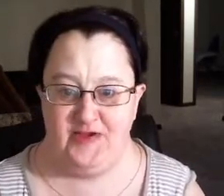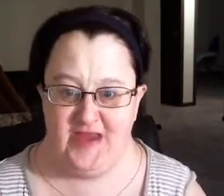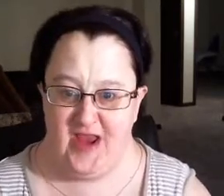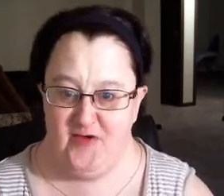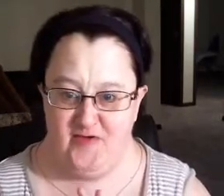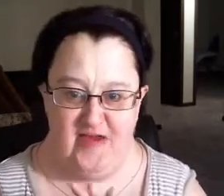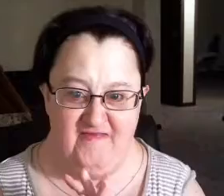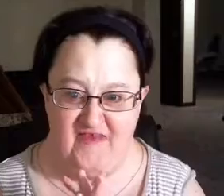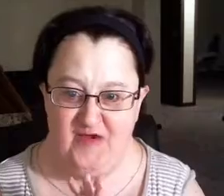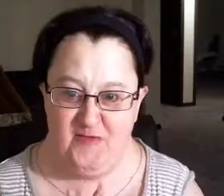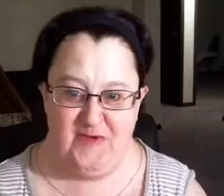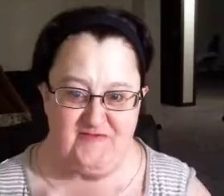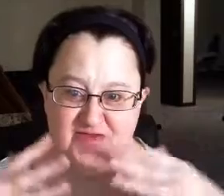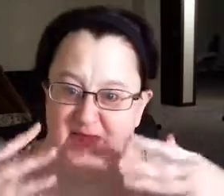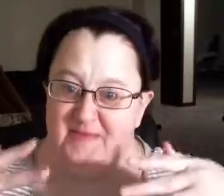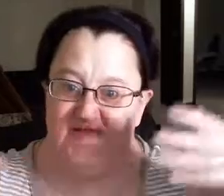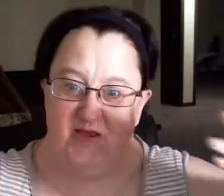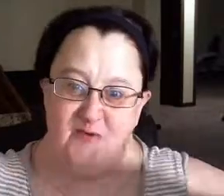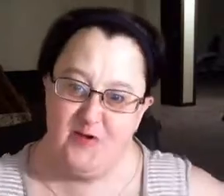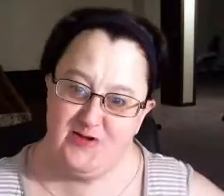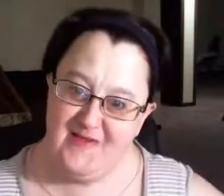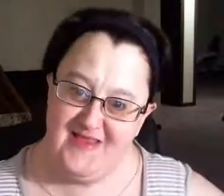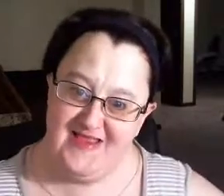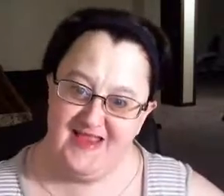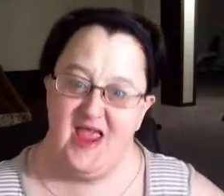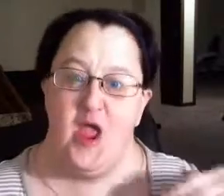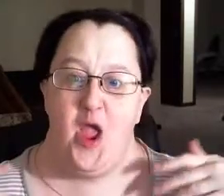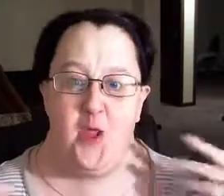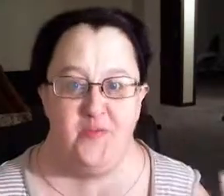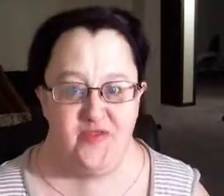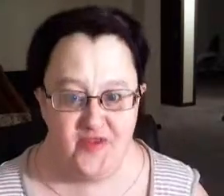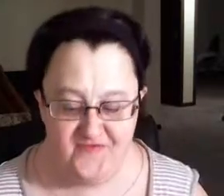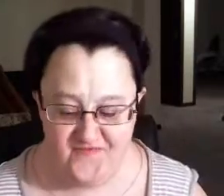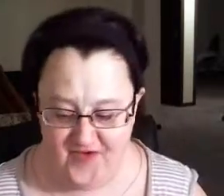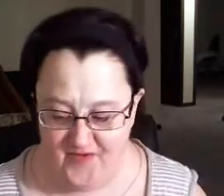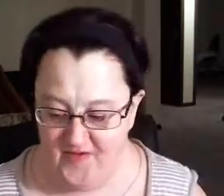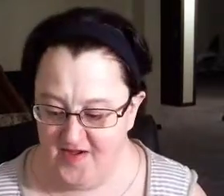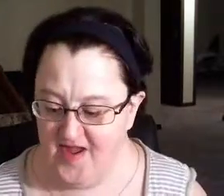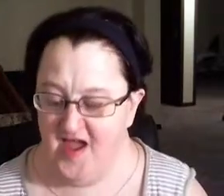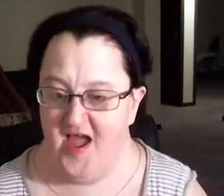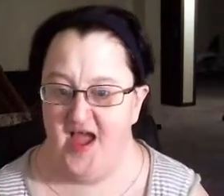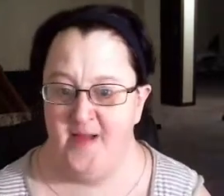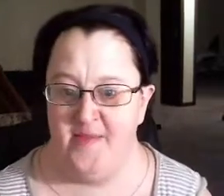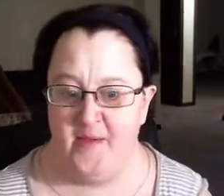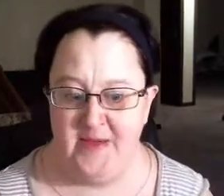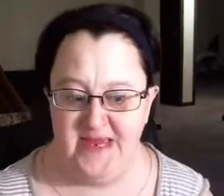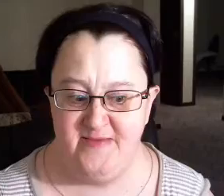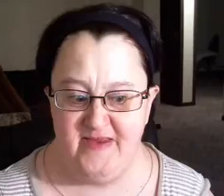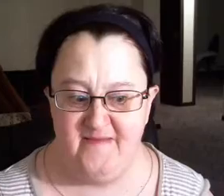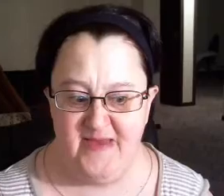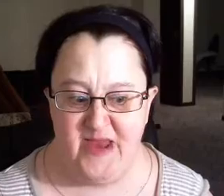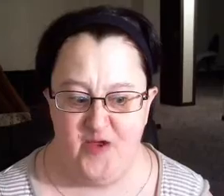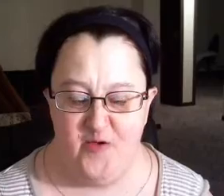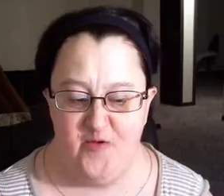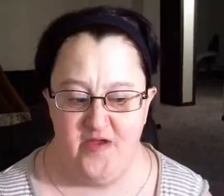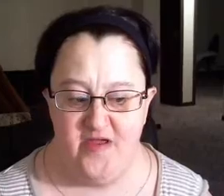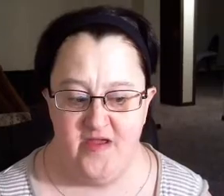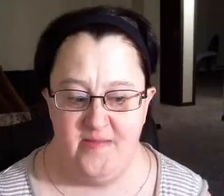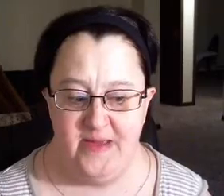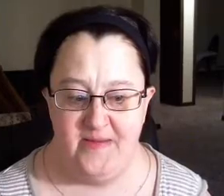good day or evening or whatever time of day you're watching this i hope it's good for you um i wanted to make a video um and